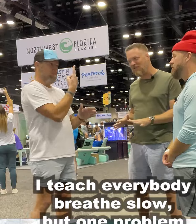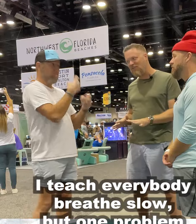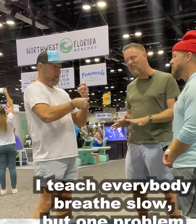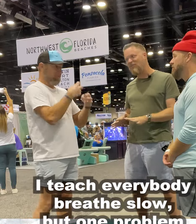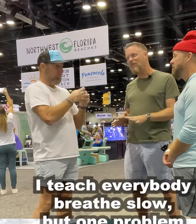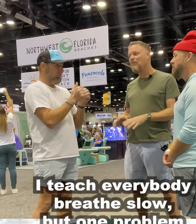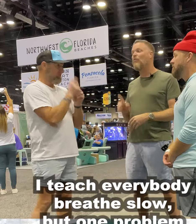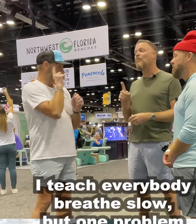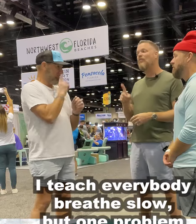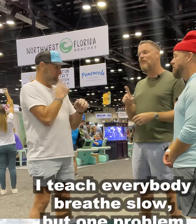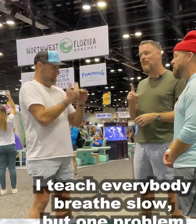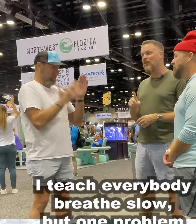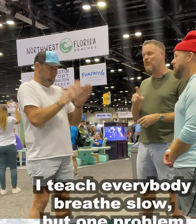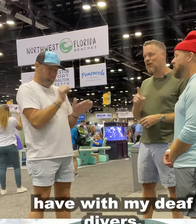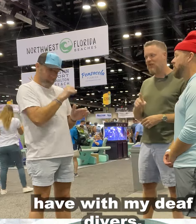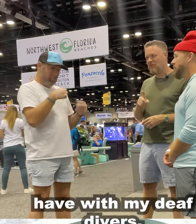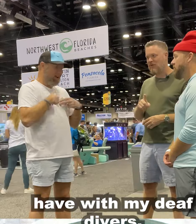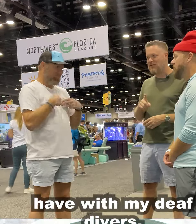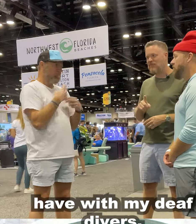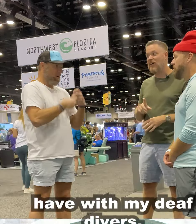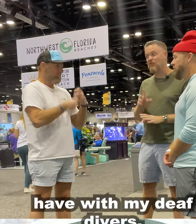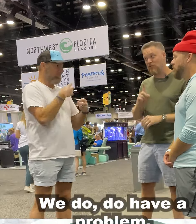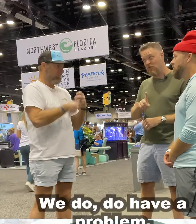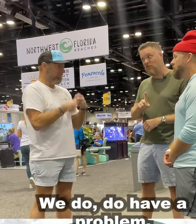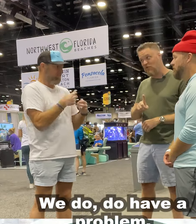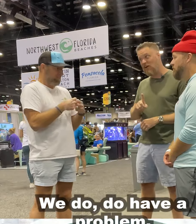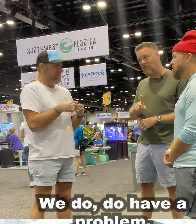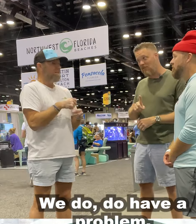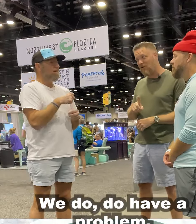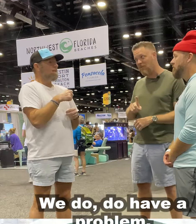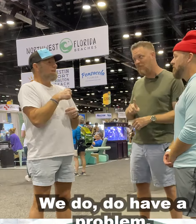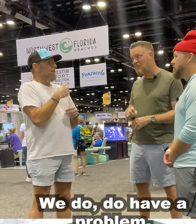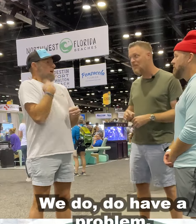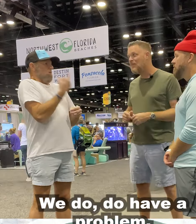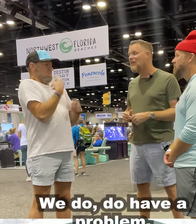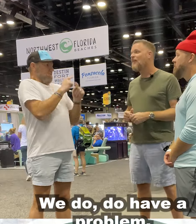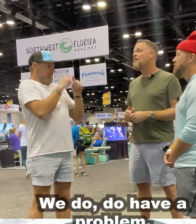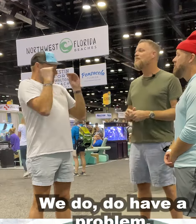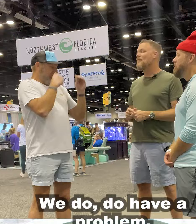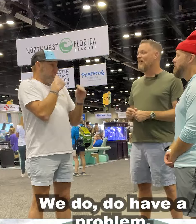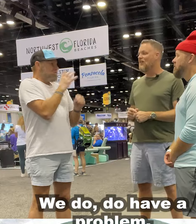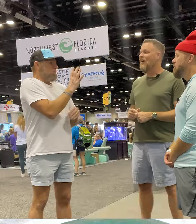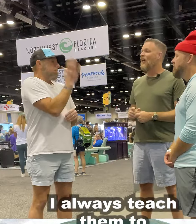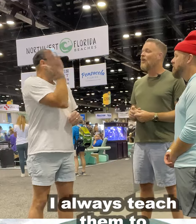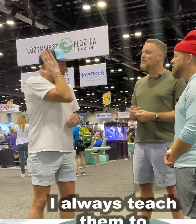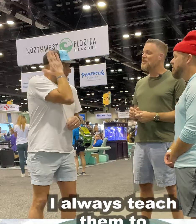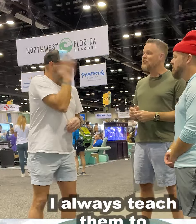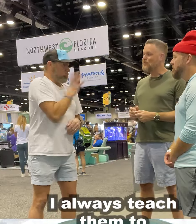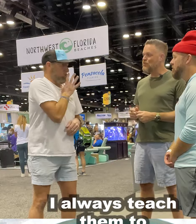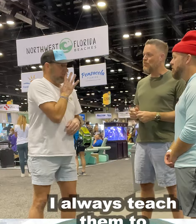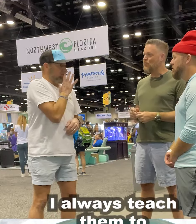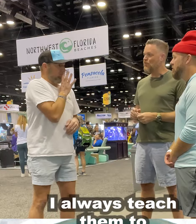slow. But one problem that I do have with my deaf diaries, we do have a problem. I always teach them to